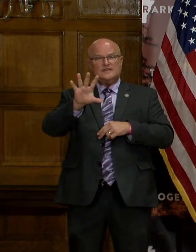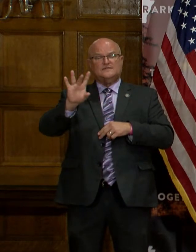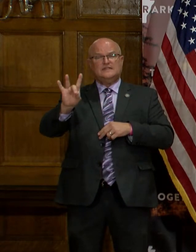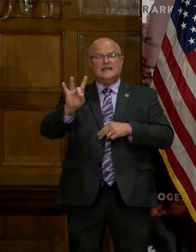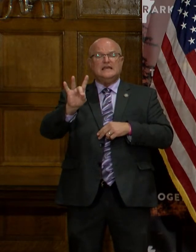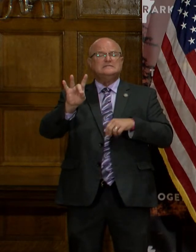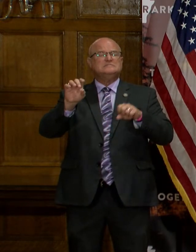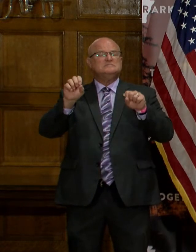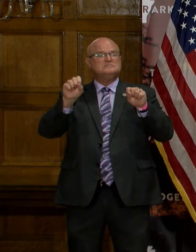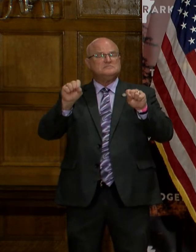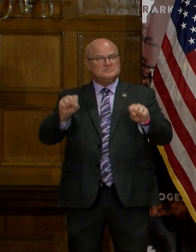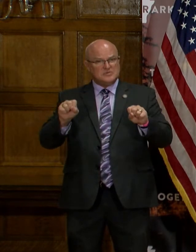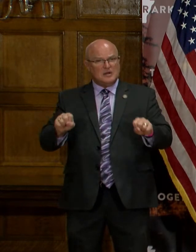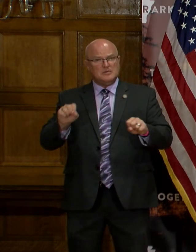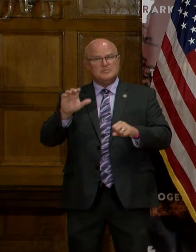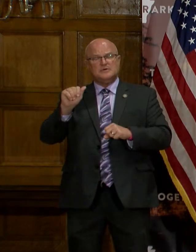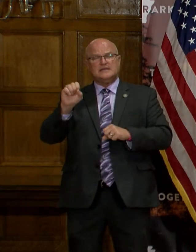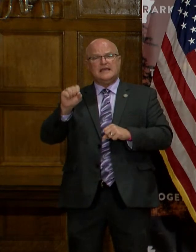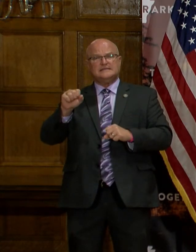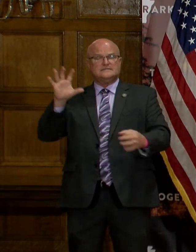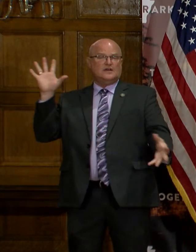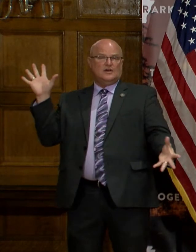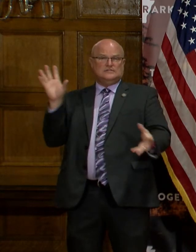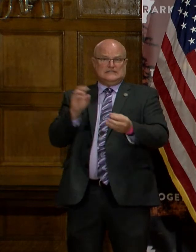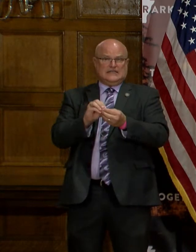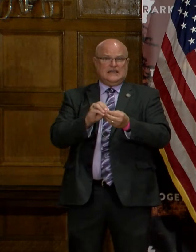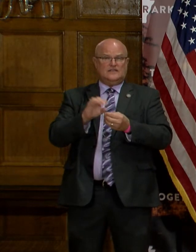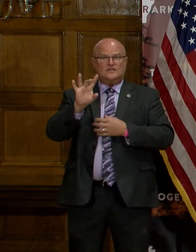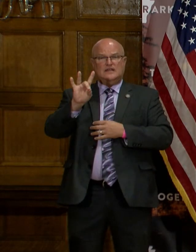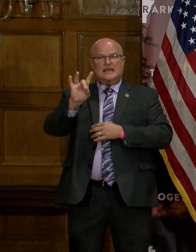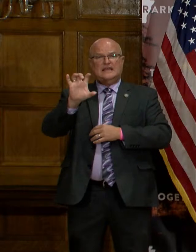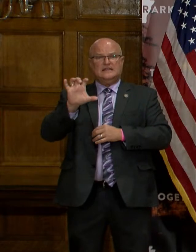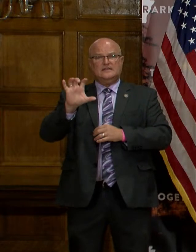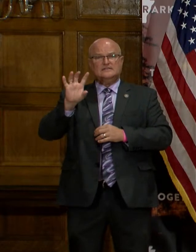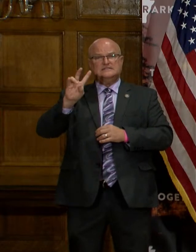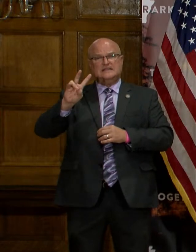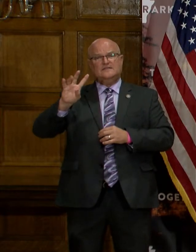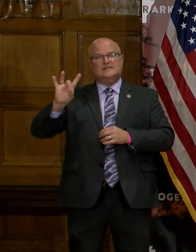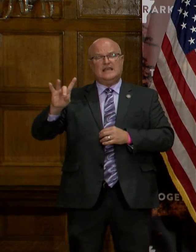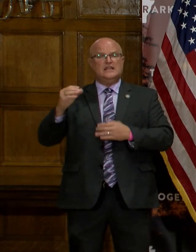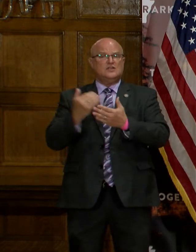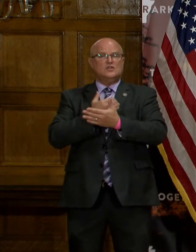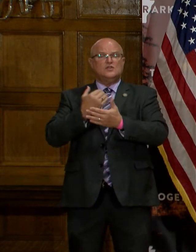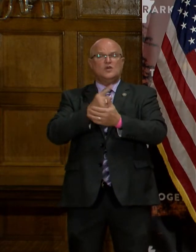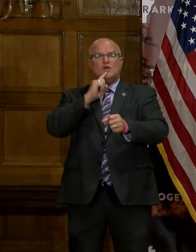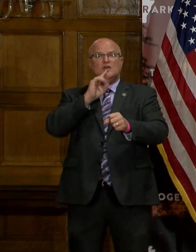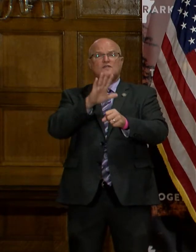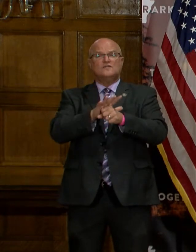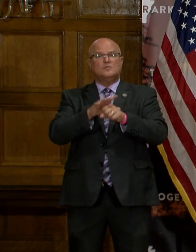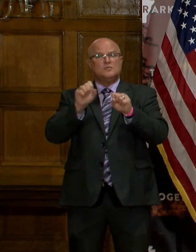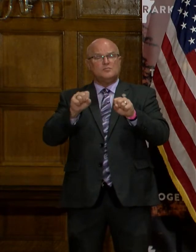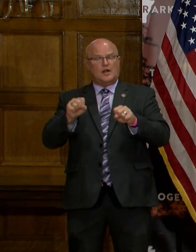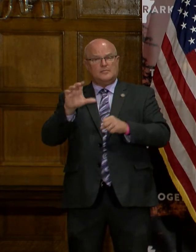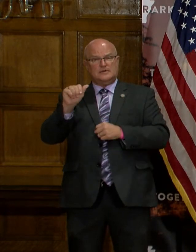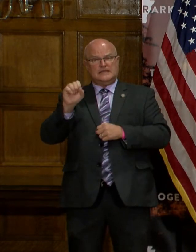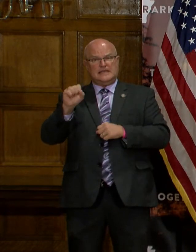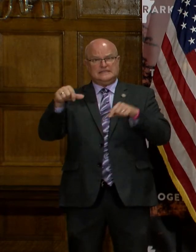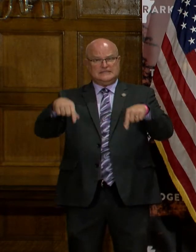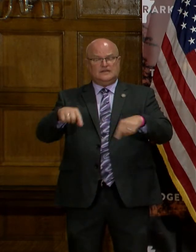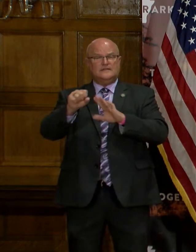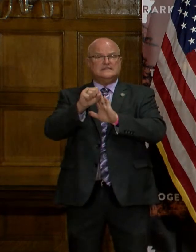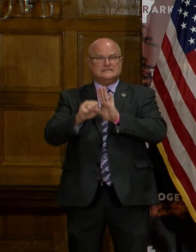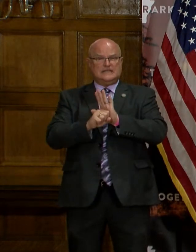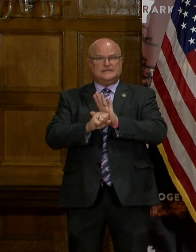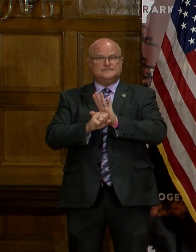358 probable cases. That brings us to a total of 878 new confirmed and probable cases here in the